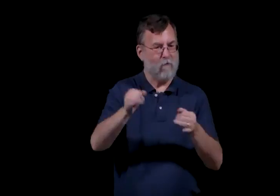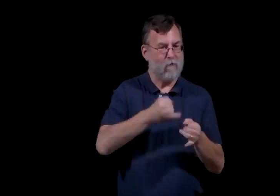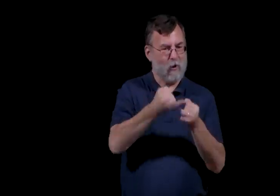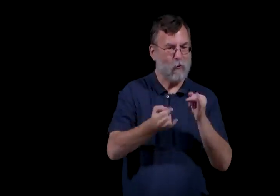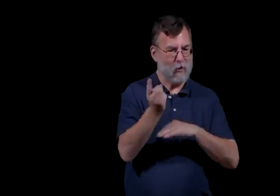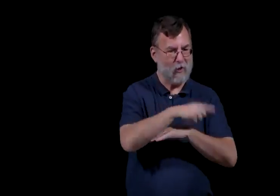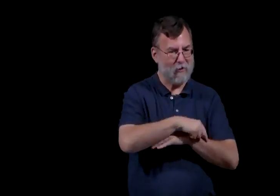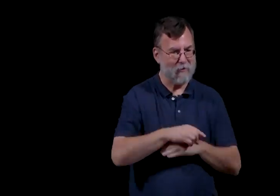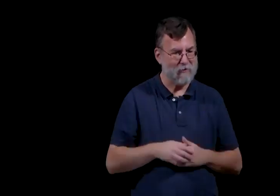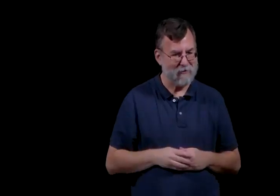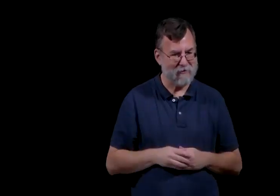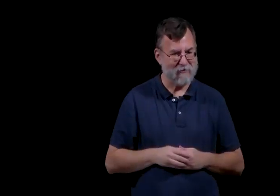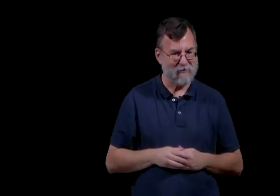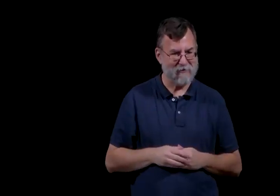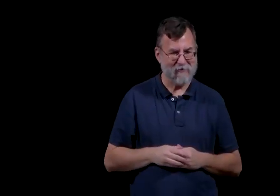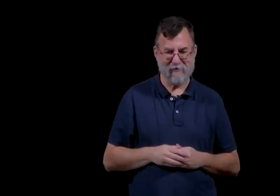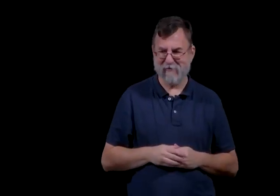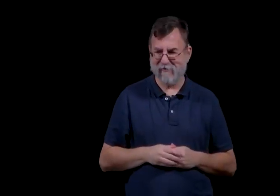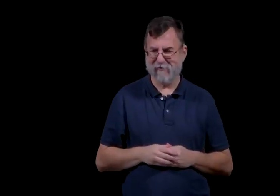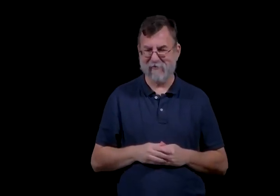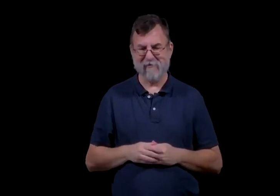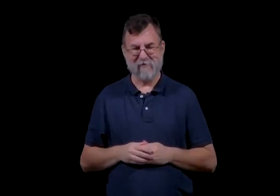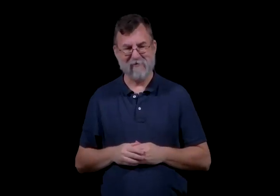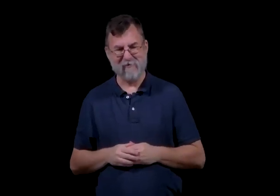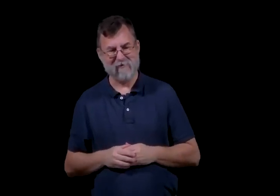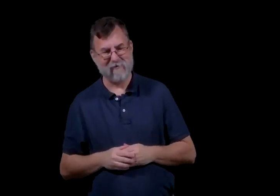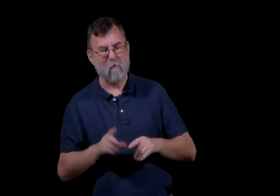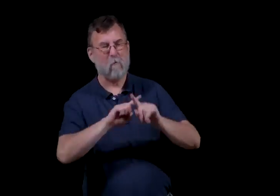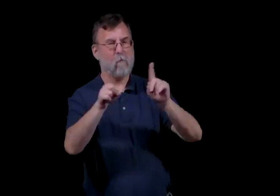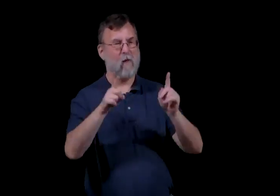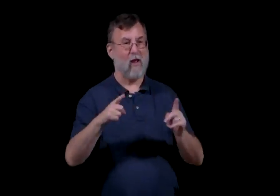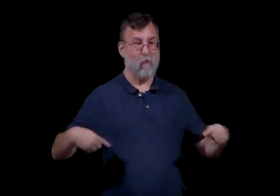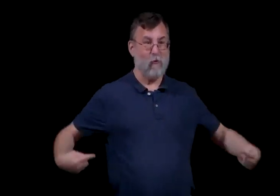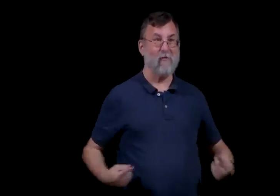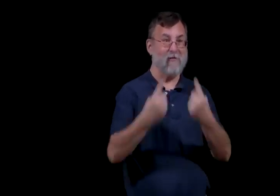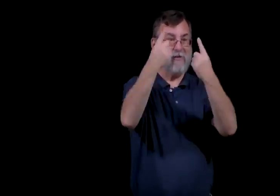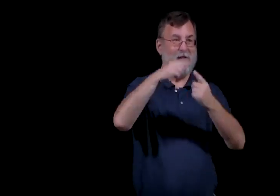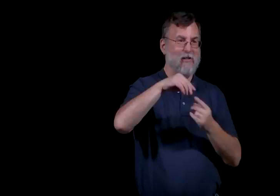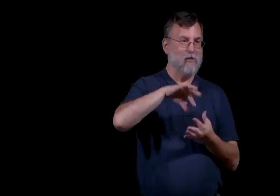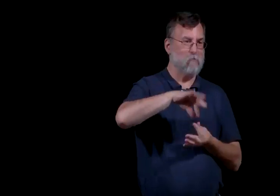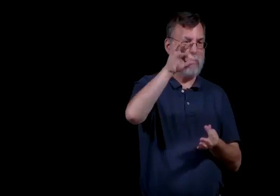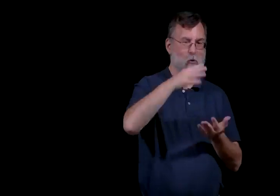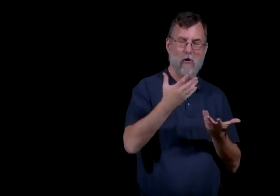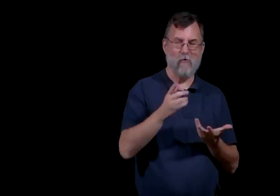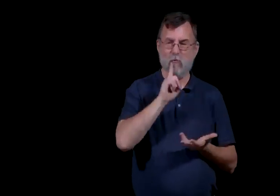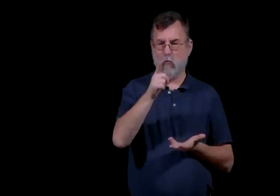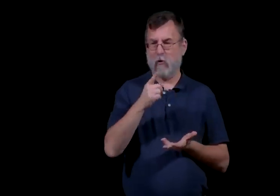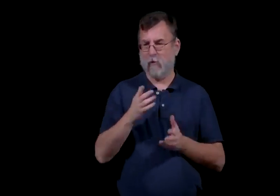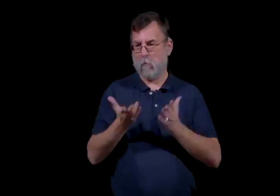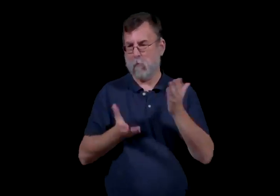It's like when on the last day when they're going to have to face God, it's going to be a total shock.